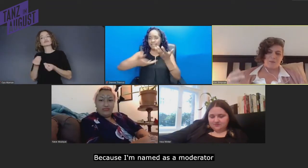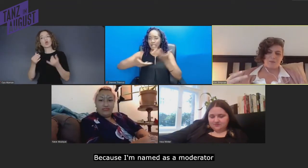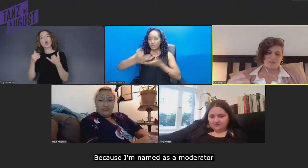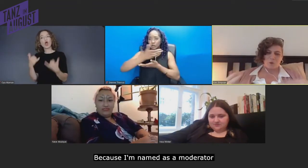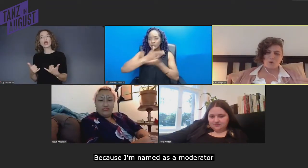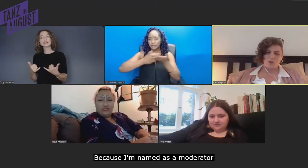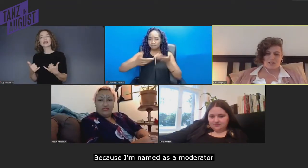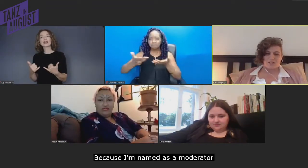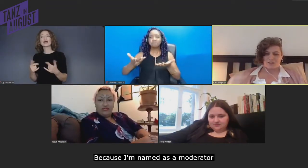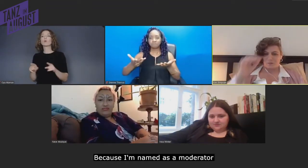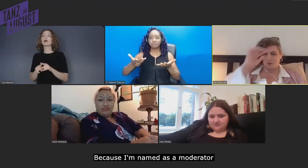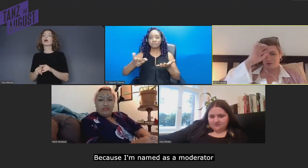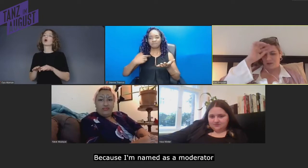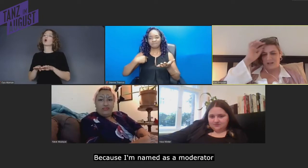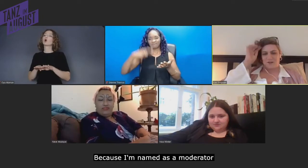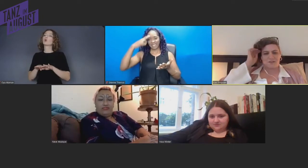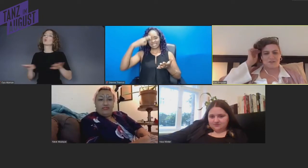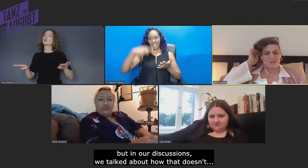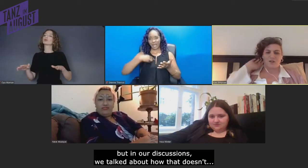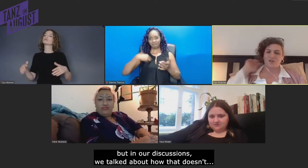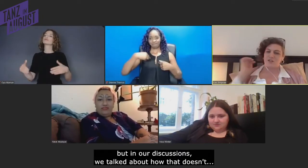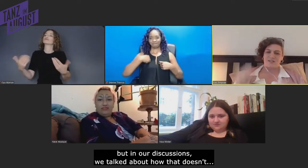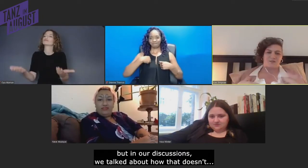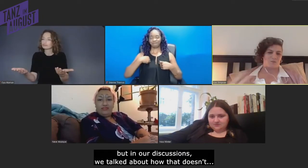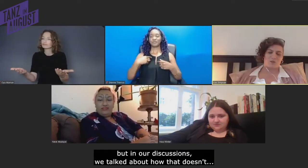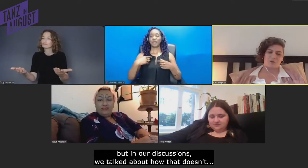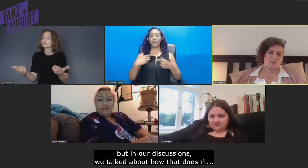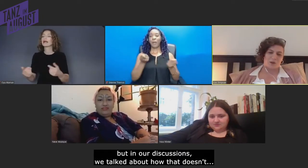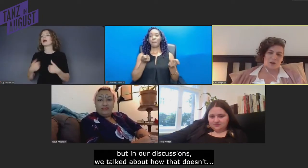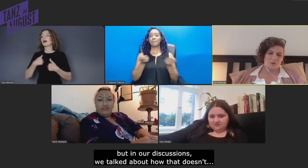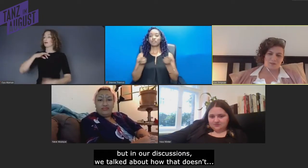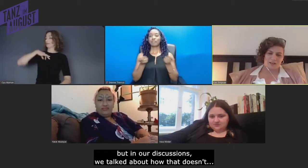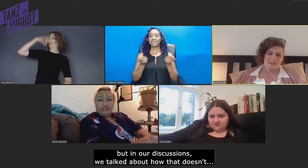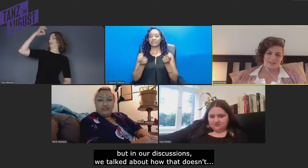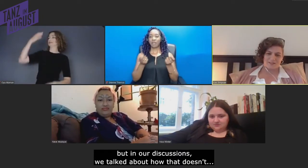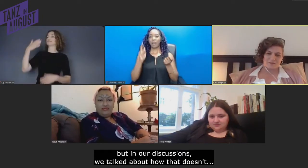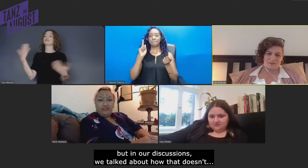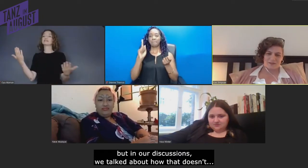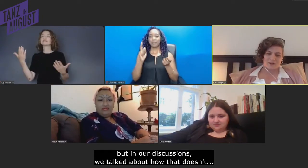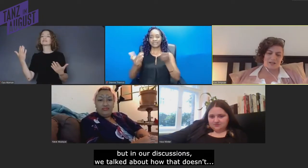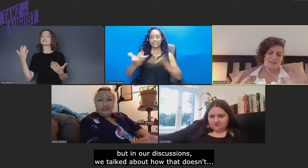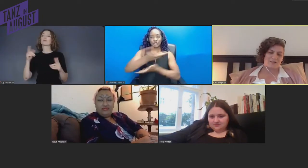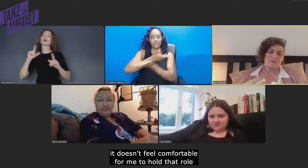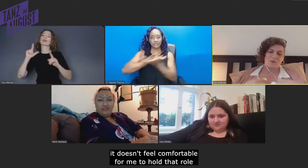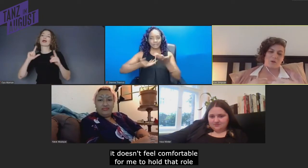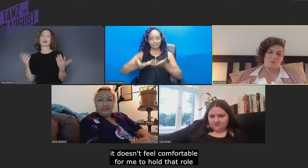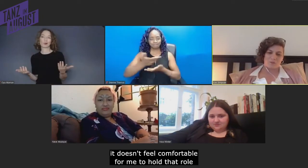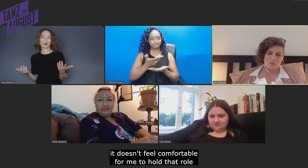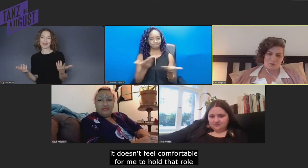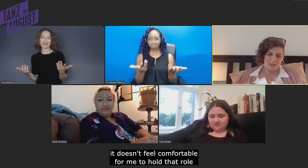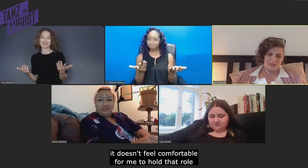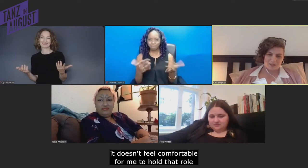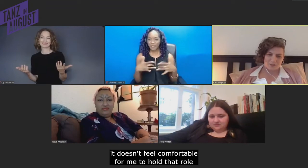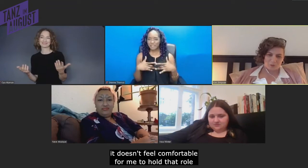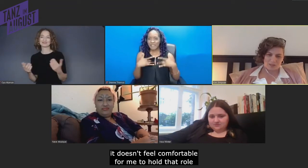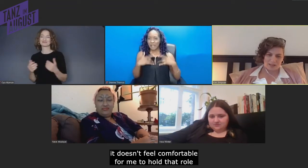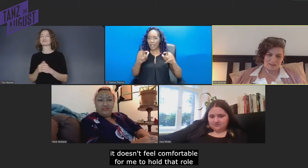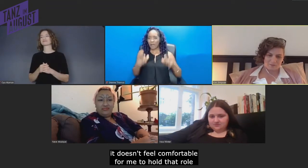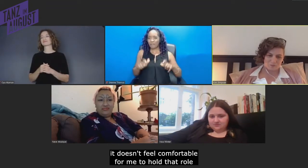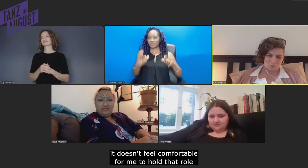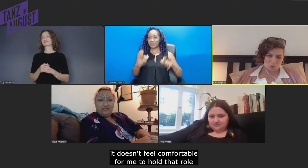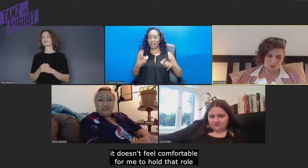named as a moderator, but in our discussions we talked about how that doesn't, it doesn't feel comfortable for me to hold